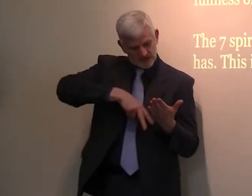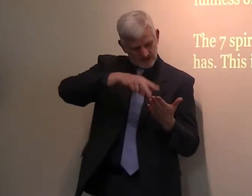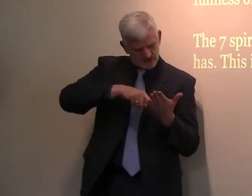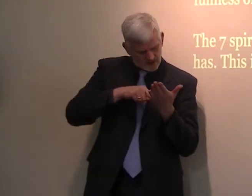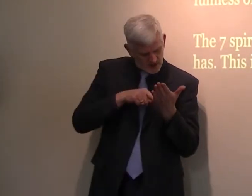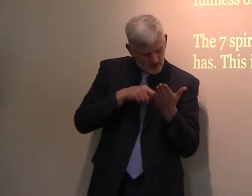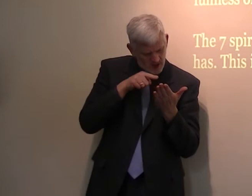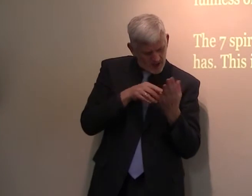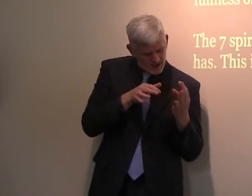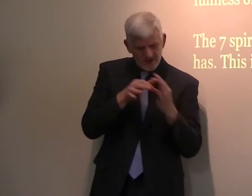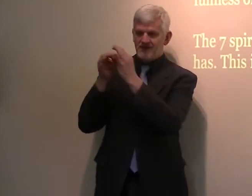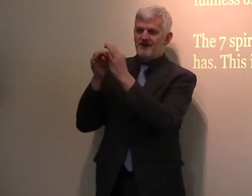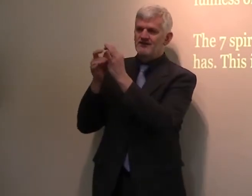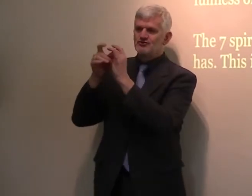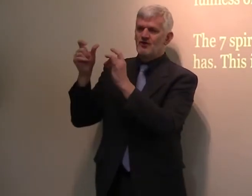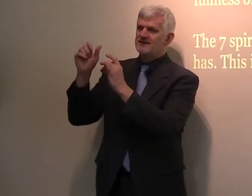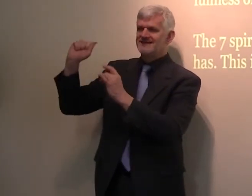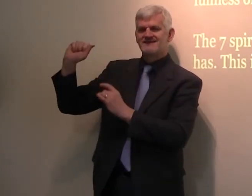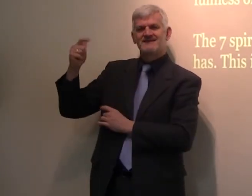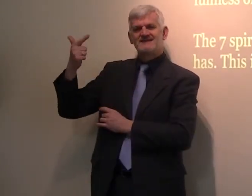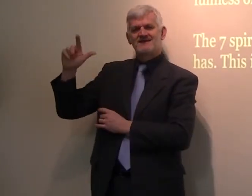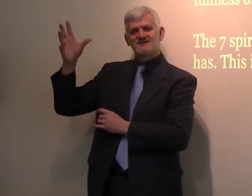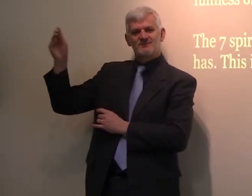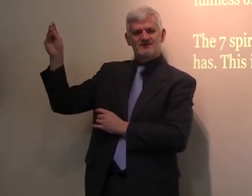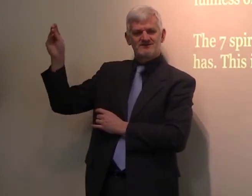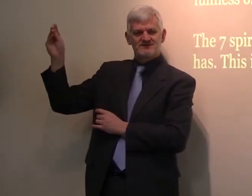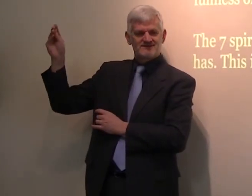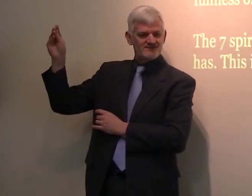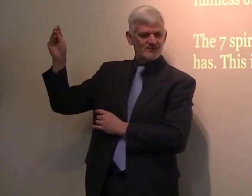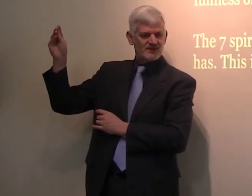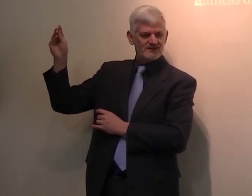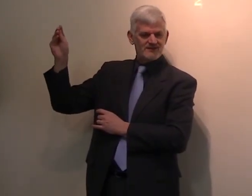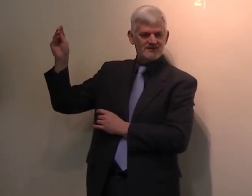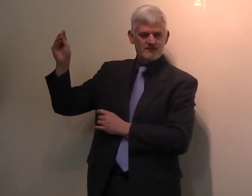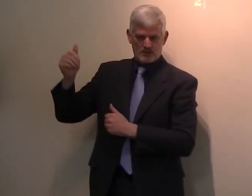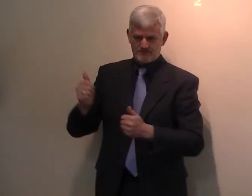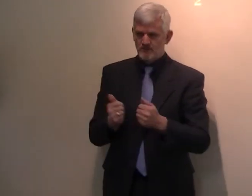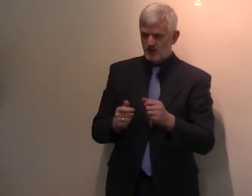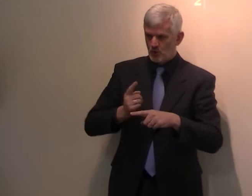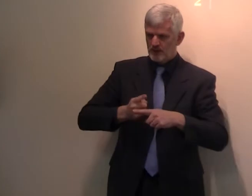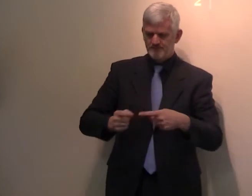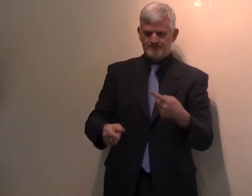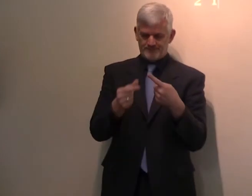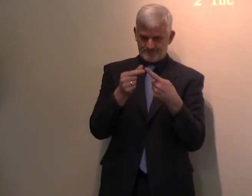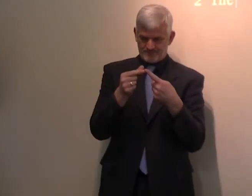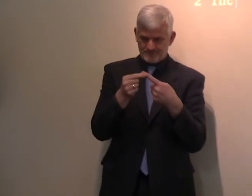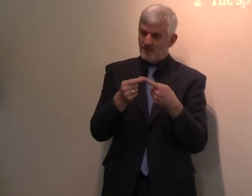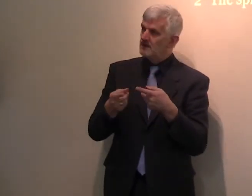was prophesied earlier as the seven spirit. First of all, it speaks about the spirit of the Lord. So the